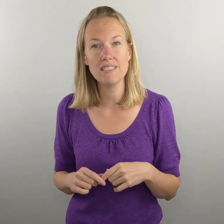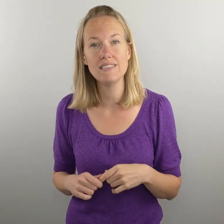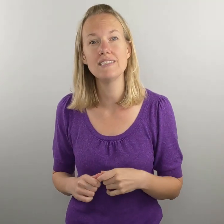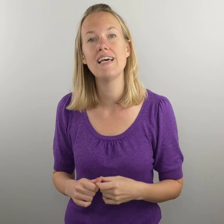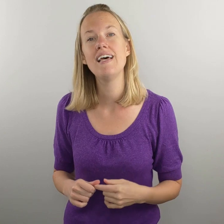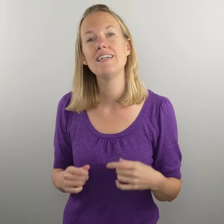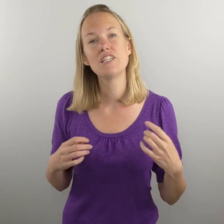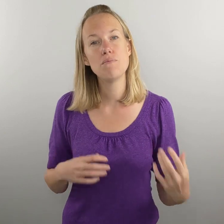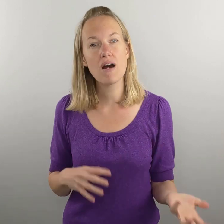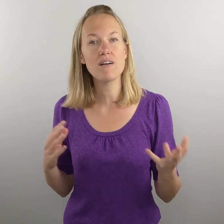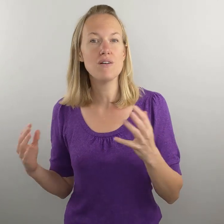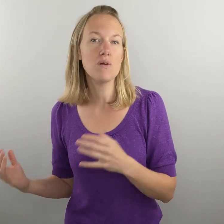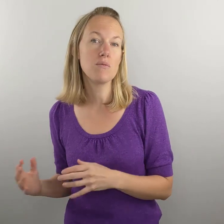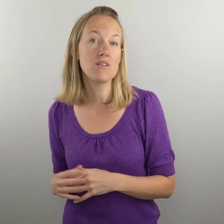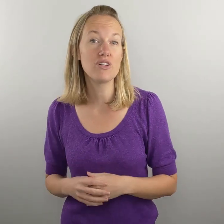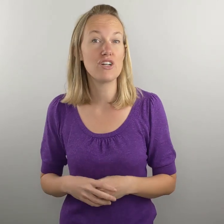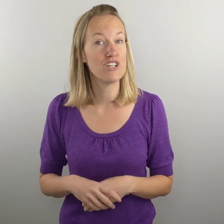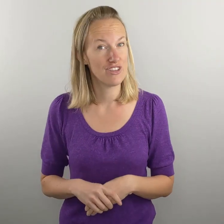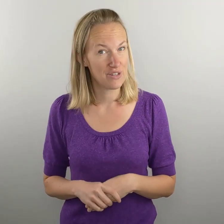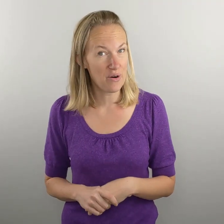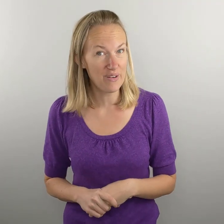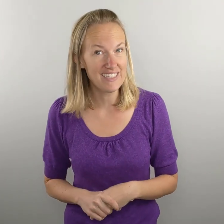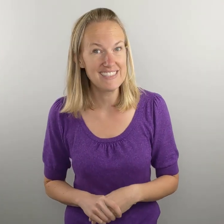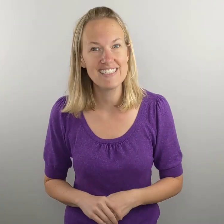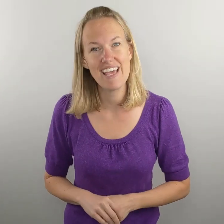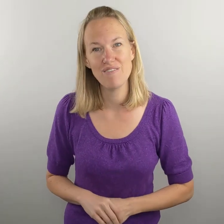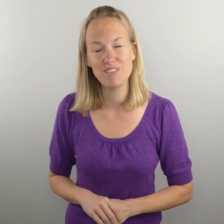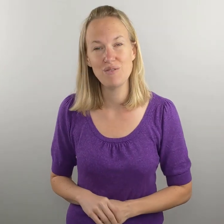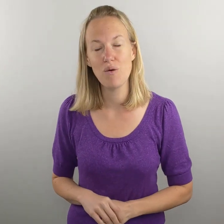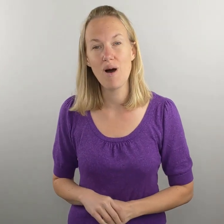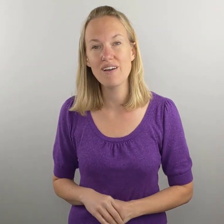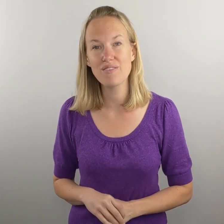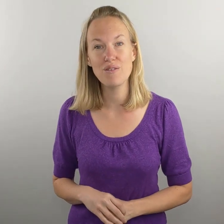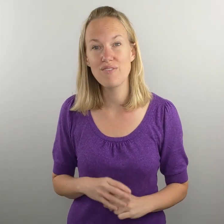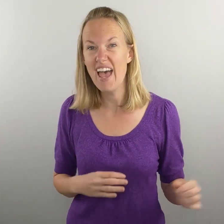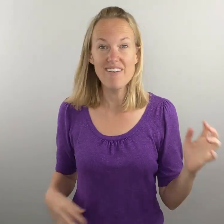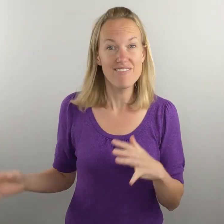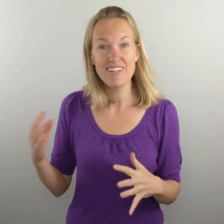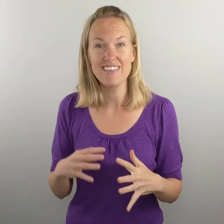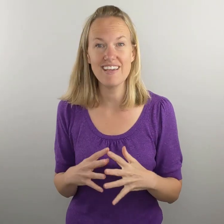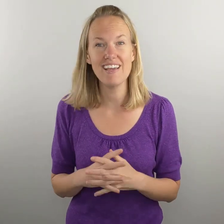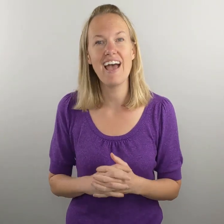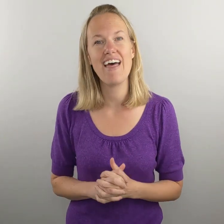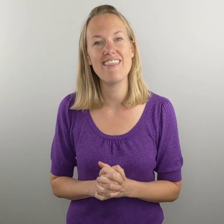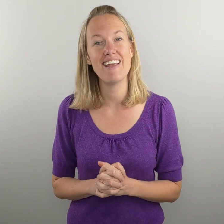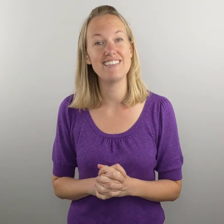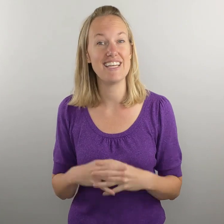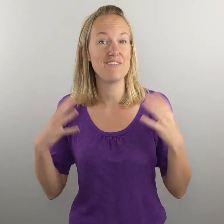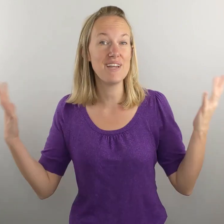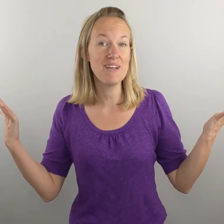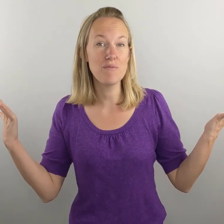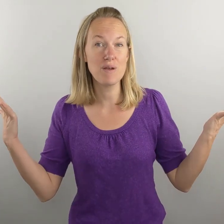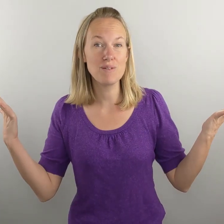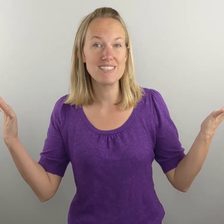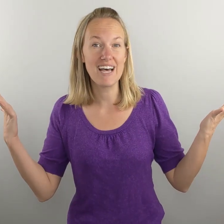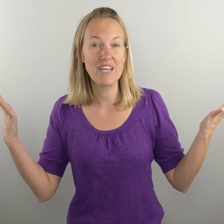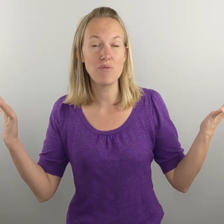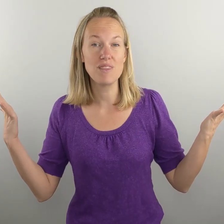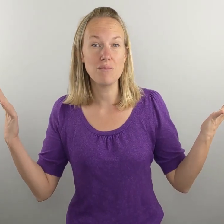ones. Tomorrow we will learn the chorus and we'll do a walkthrough of everything, and then day 3 we will sign with the